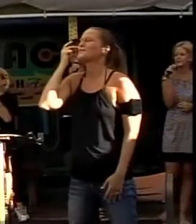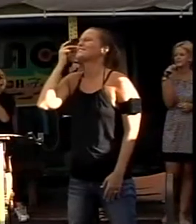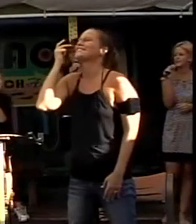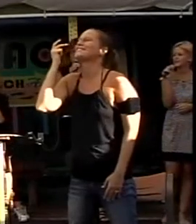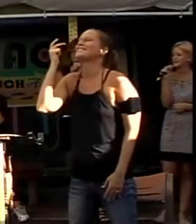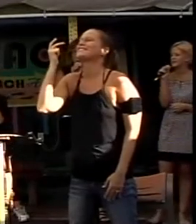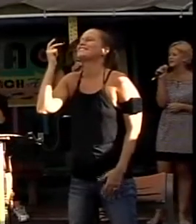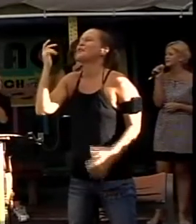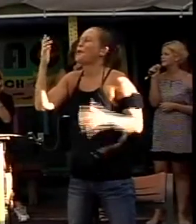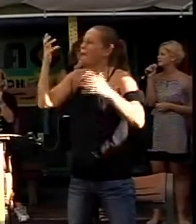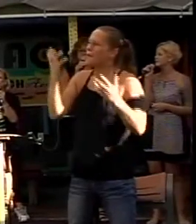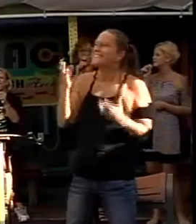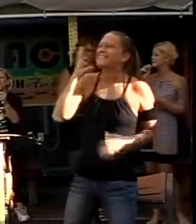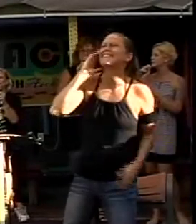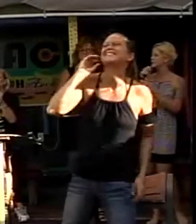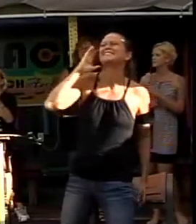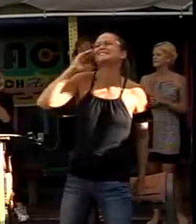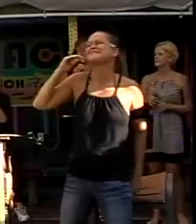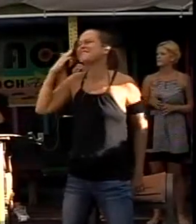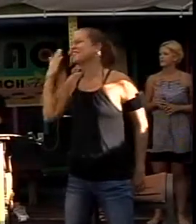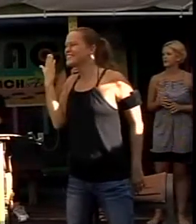want to see you.